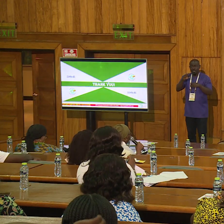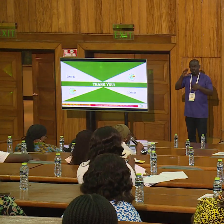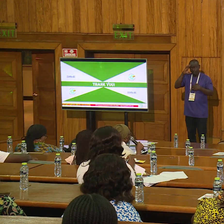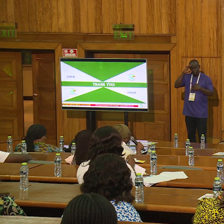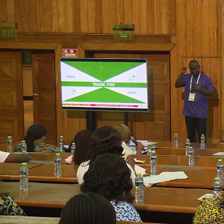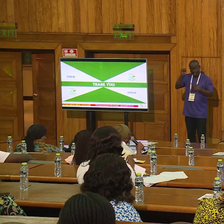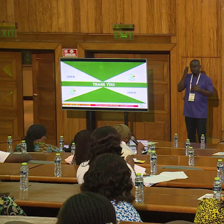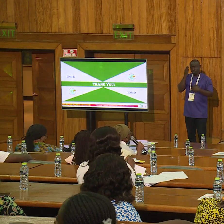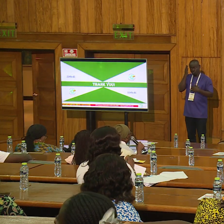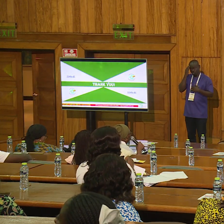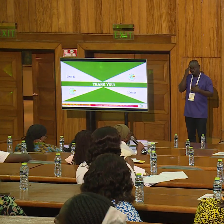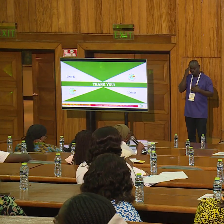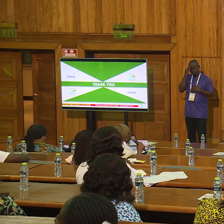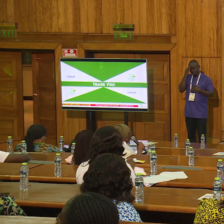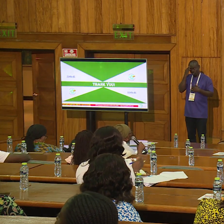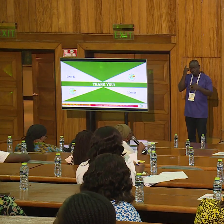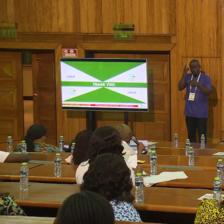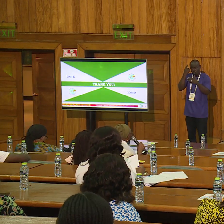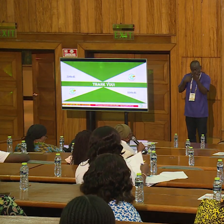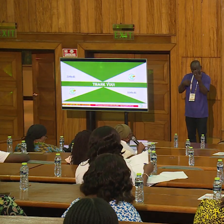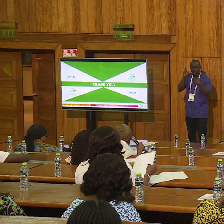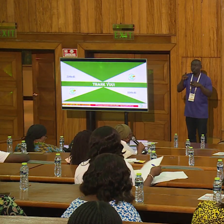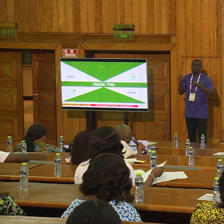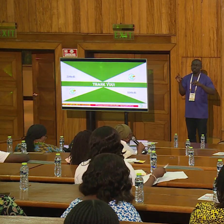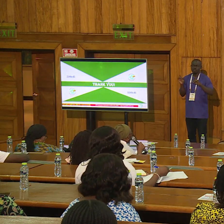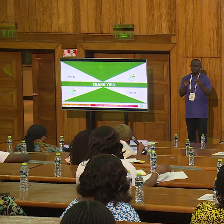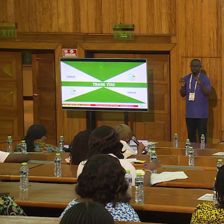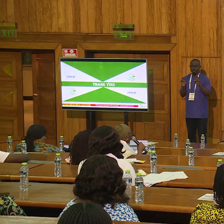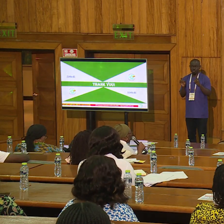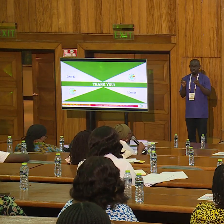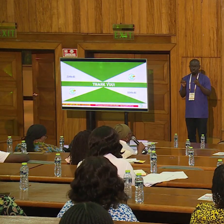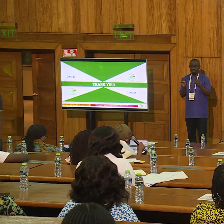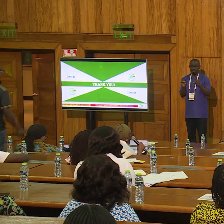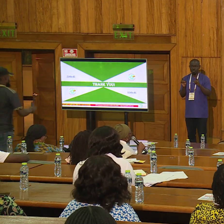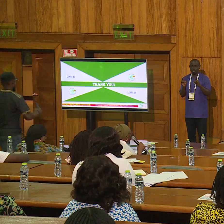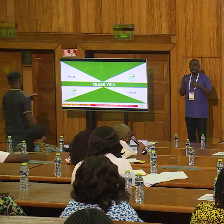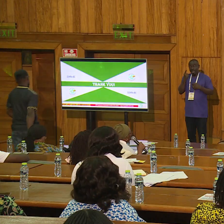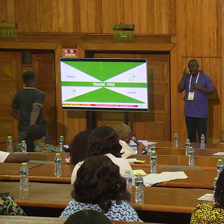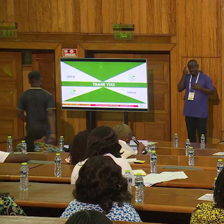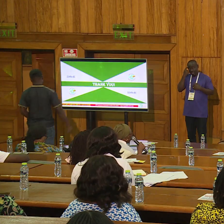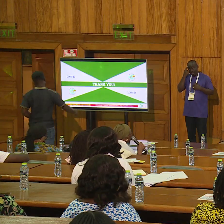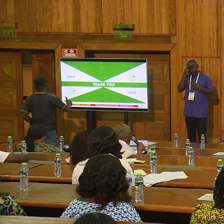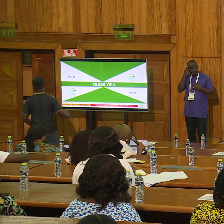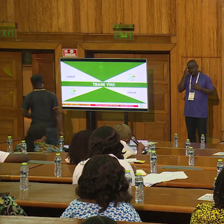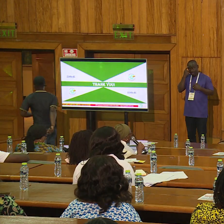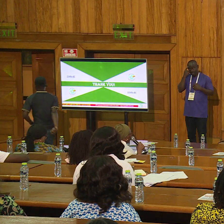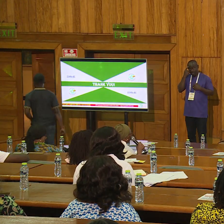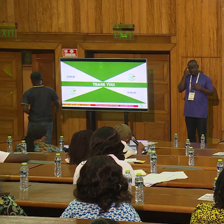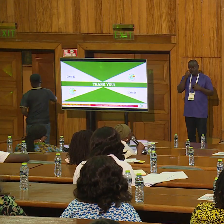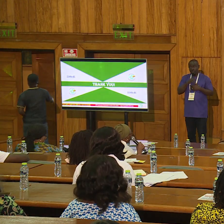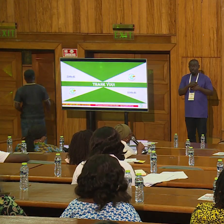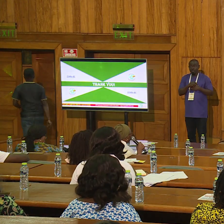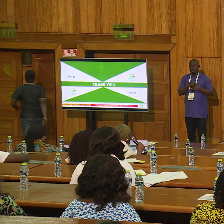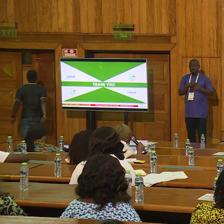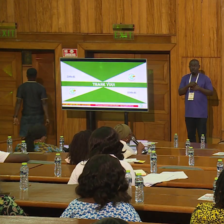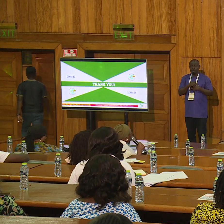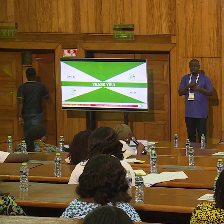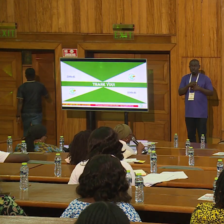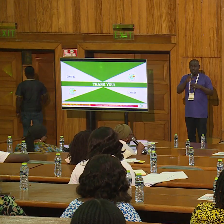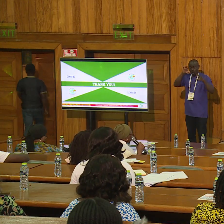knowing what is supposed to be done. And I think even rape cases